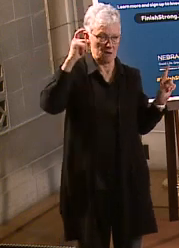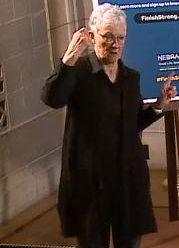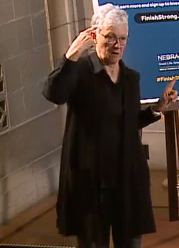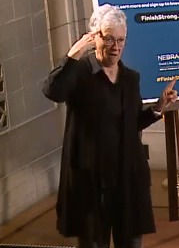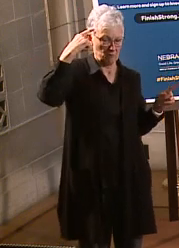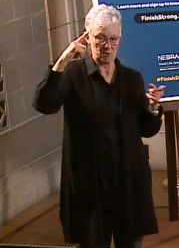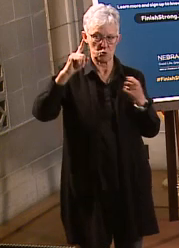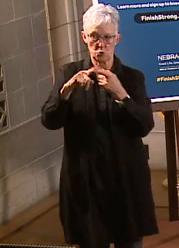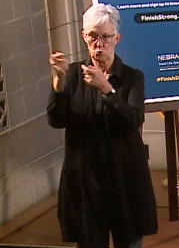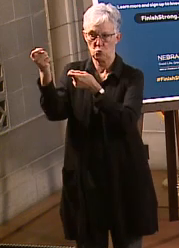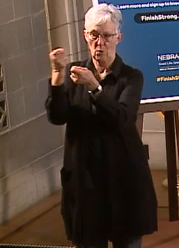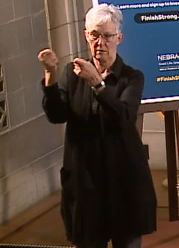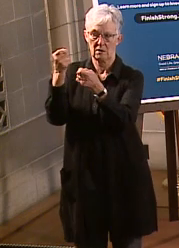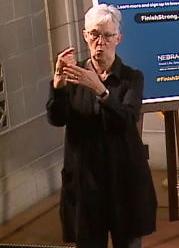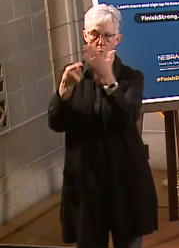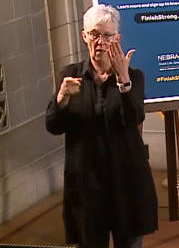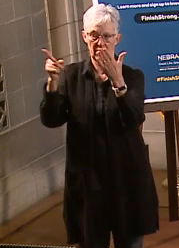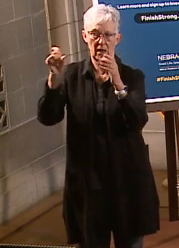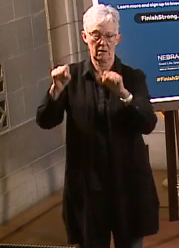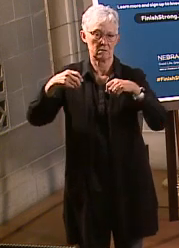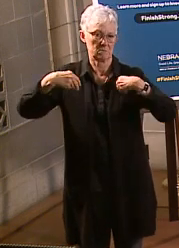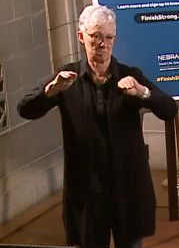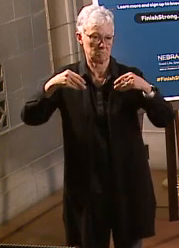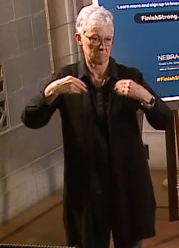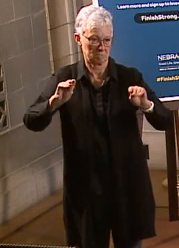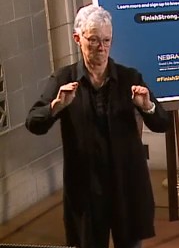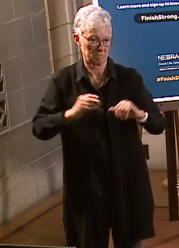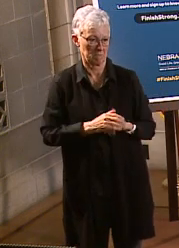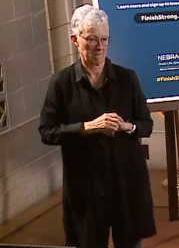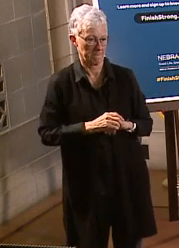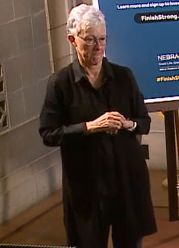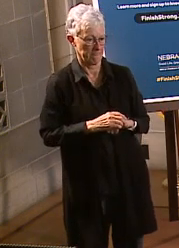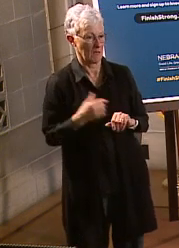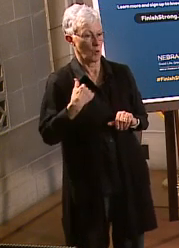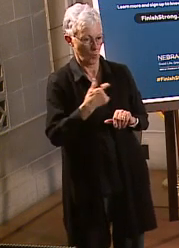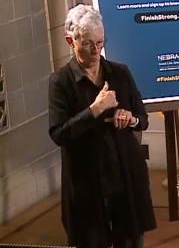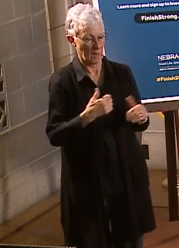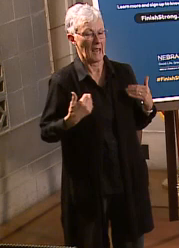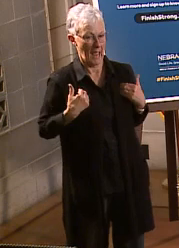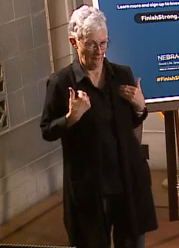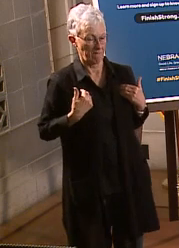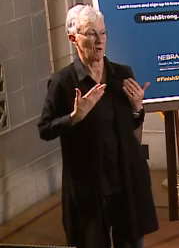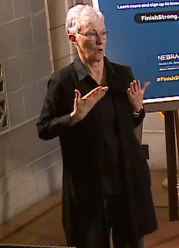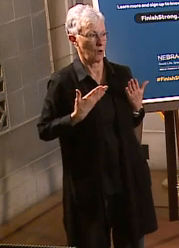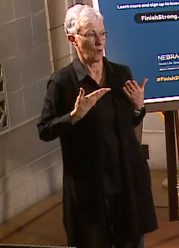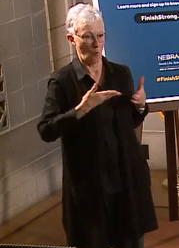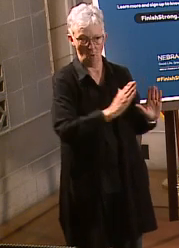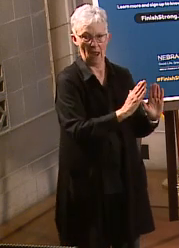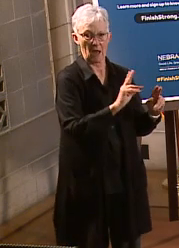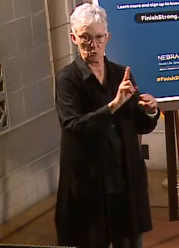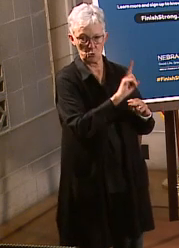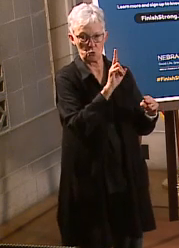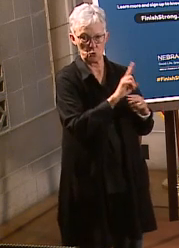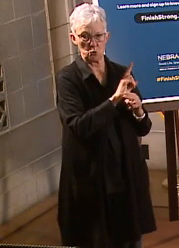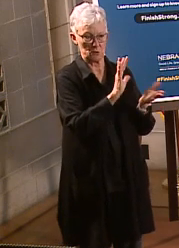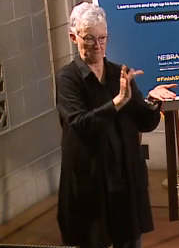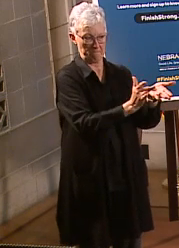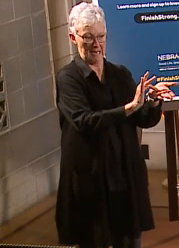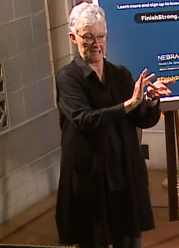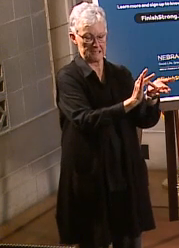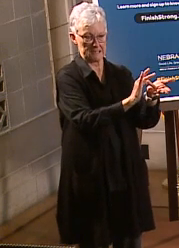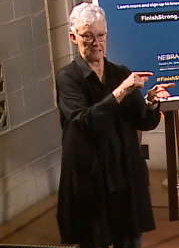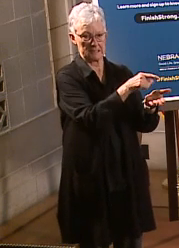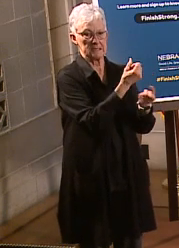industry that does not want to be regulated. We have a way for drugs to be used in a way that is safe,